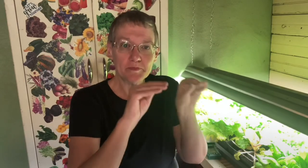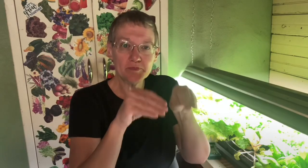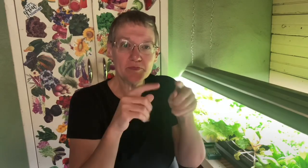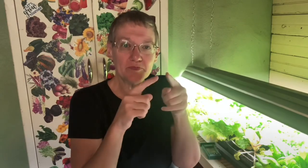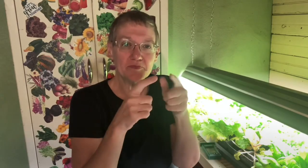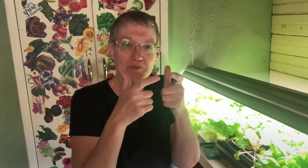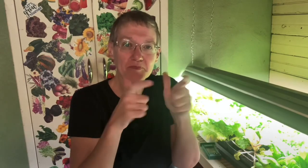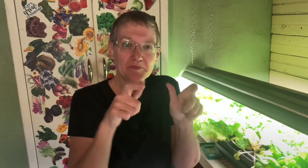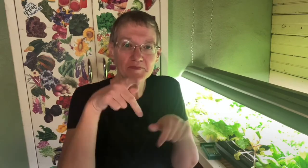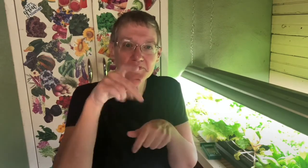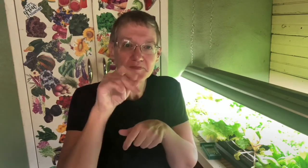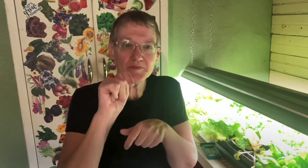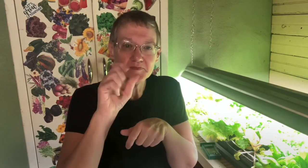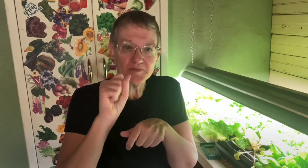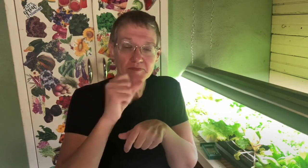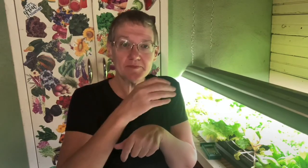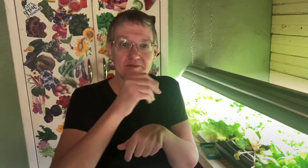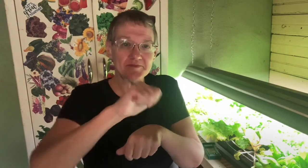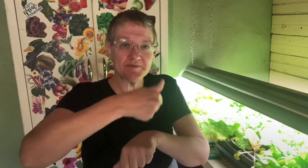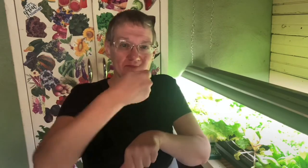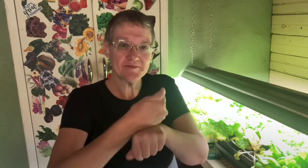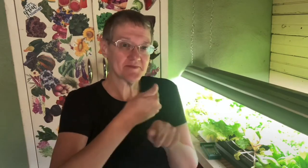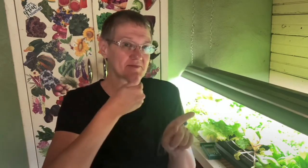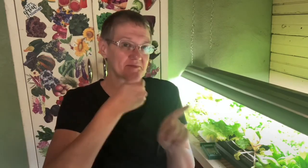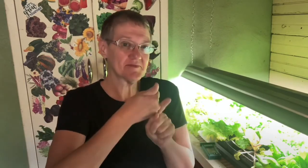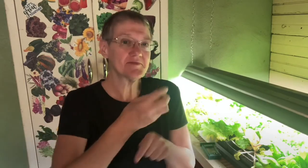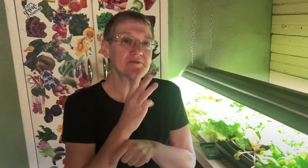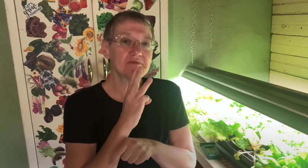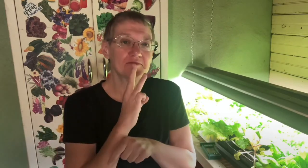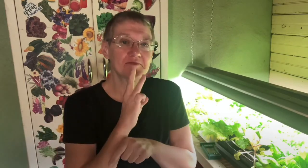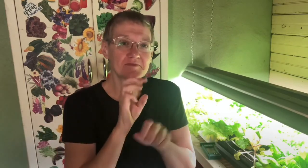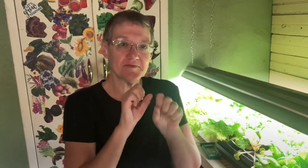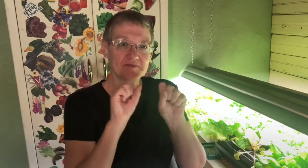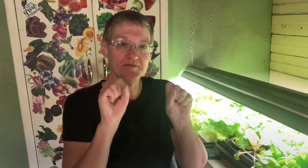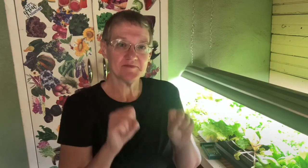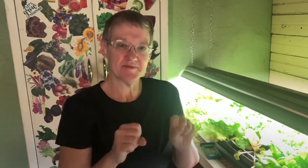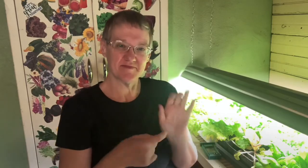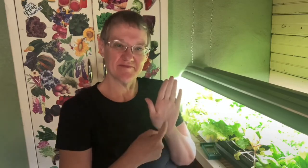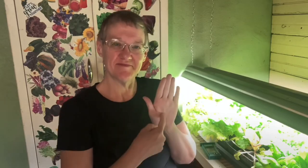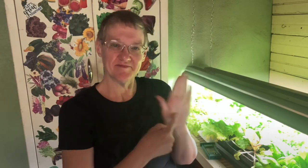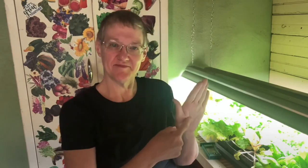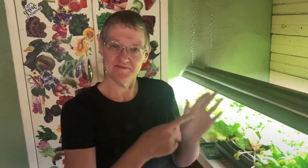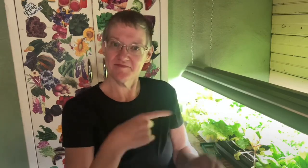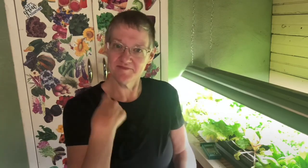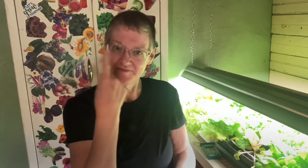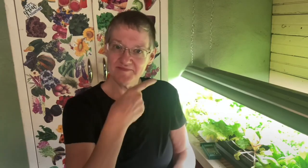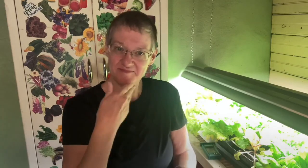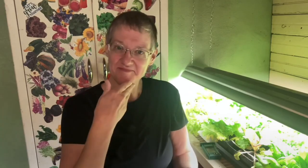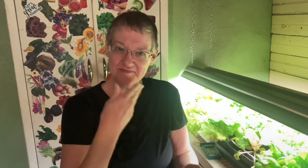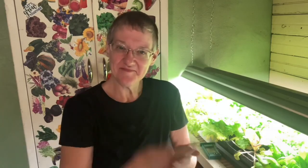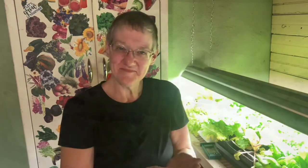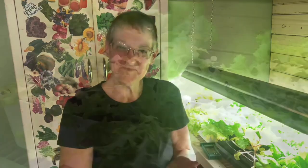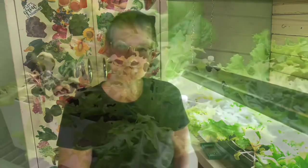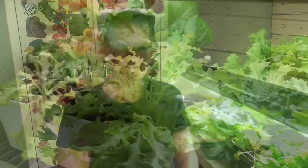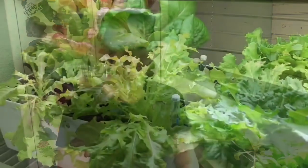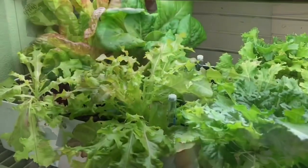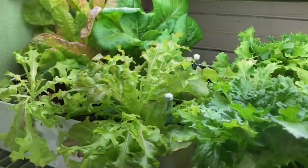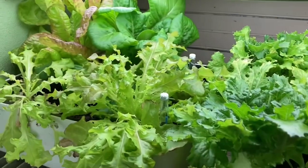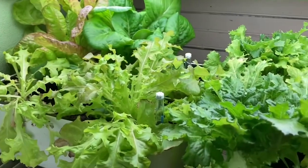we potted this up into bigger pots. And we set up the self-watering system. And it looks good. Let